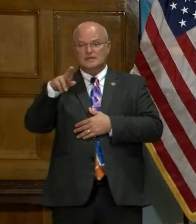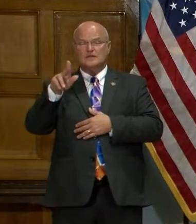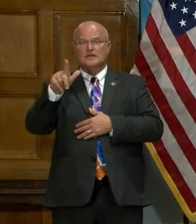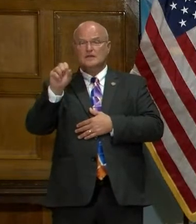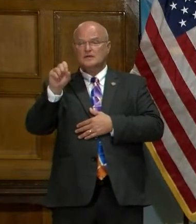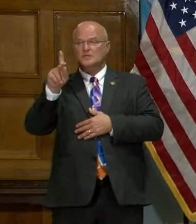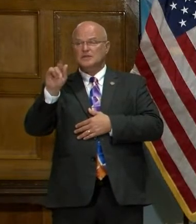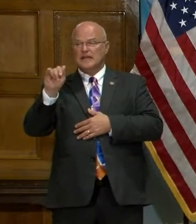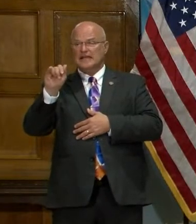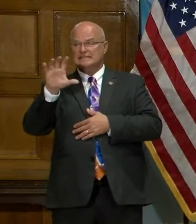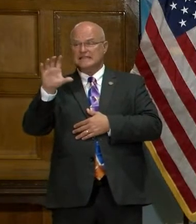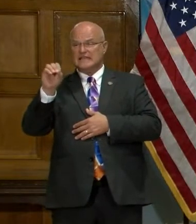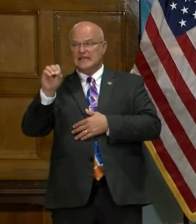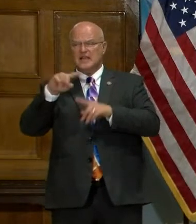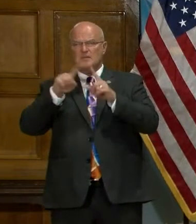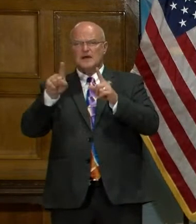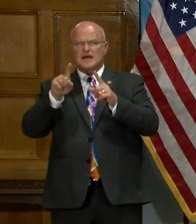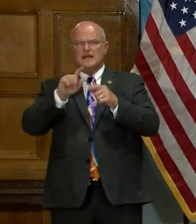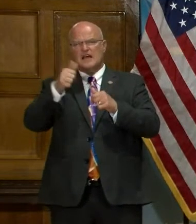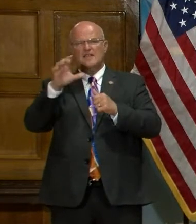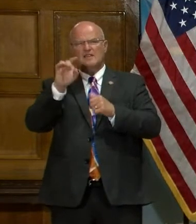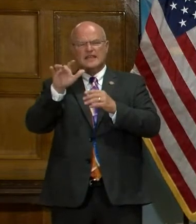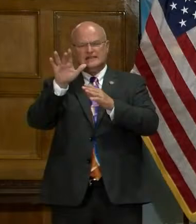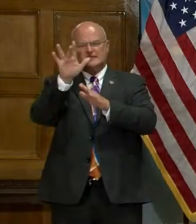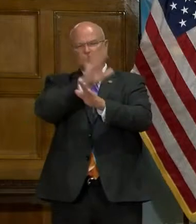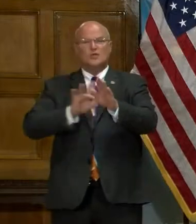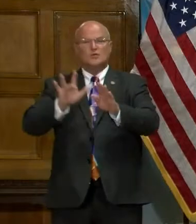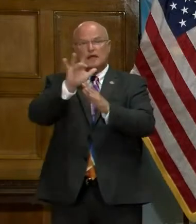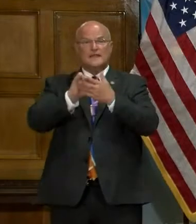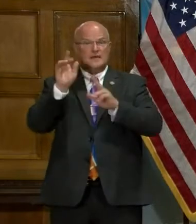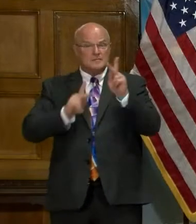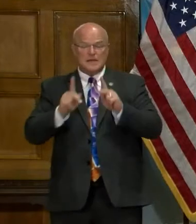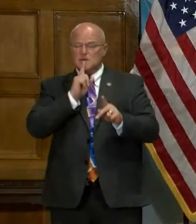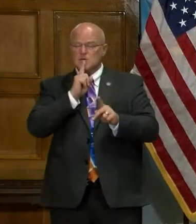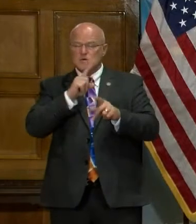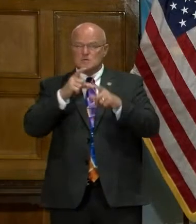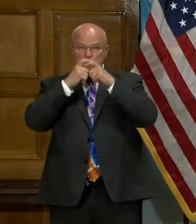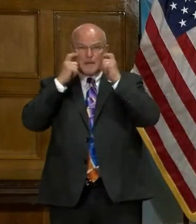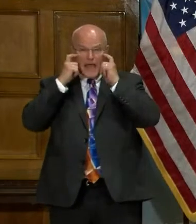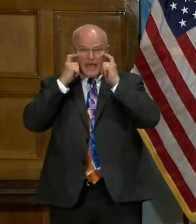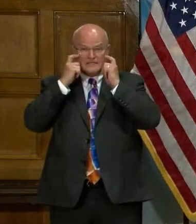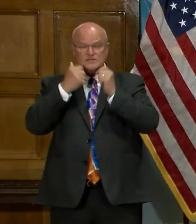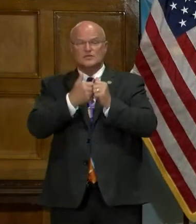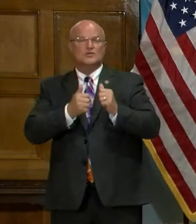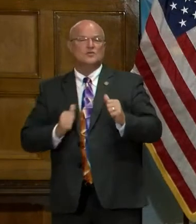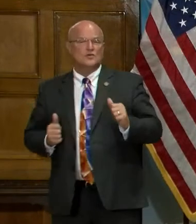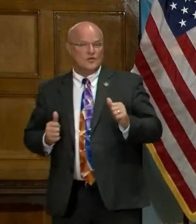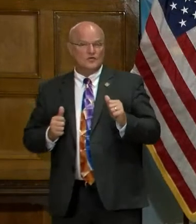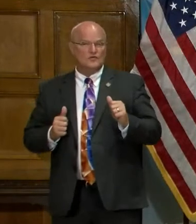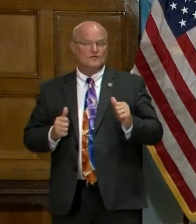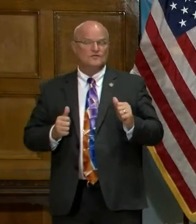County, but the other counties in the central part of the state, that people are vigilant to use masks to avoid